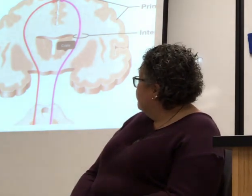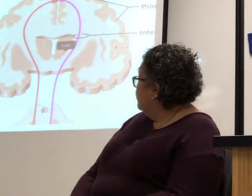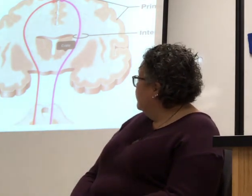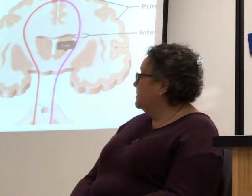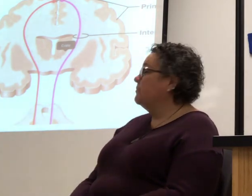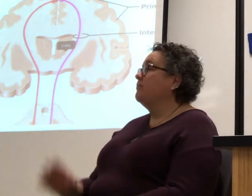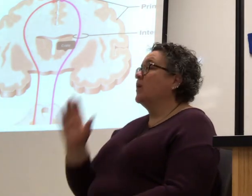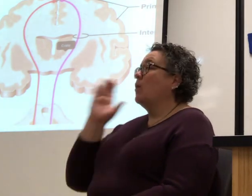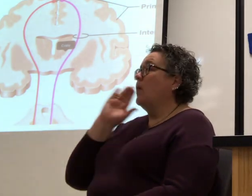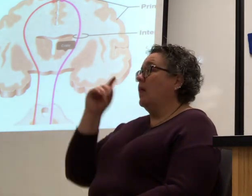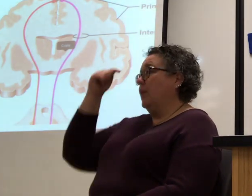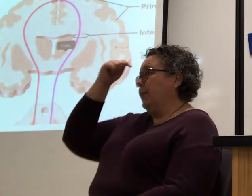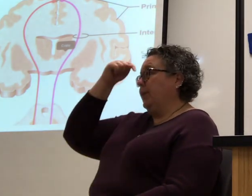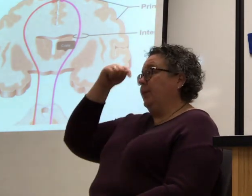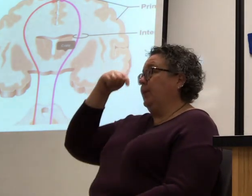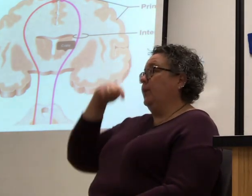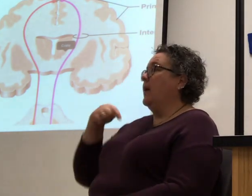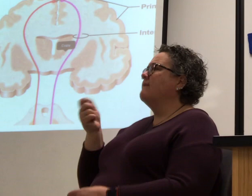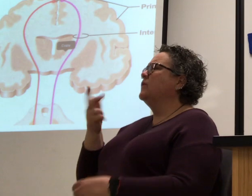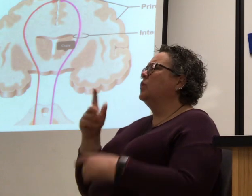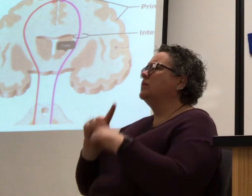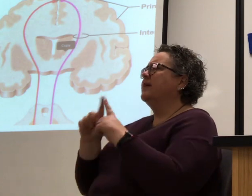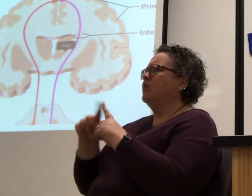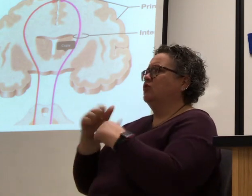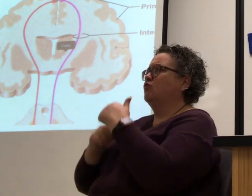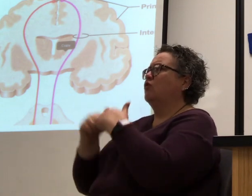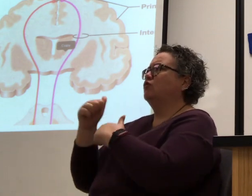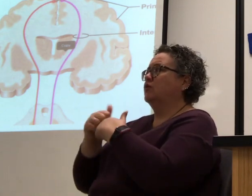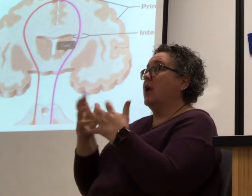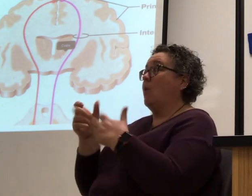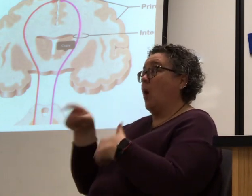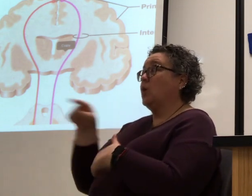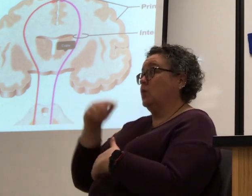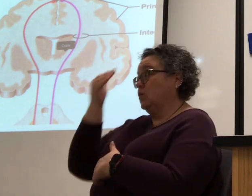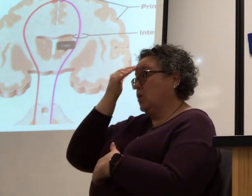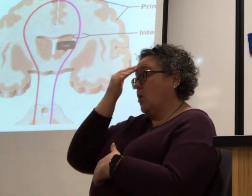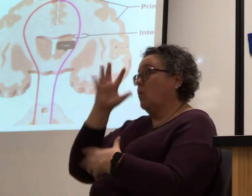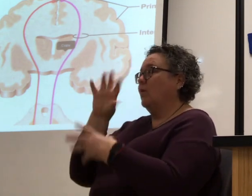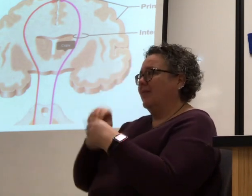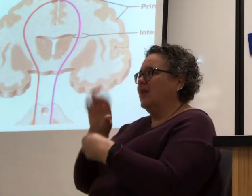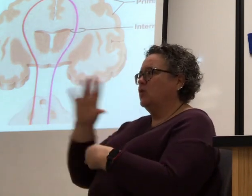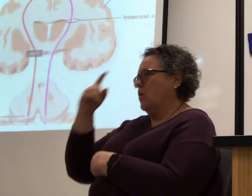It's going to descend through a few structures that I want you to know in the brain stem.